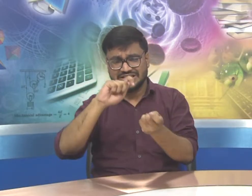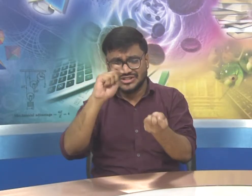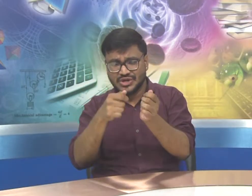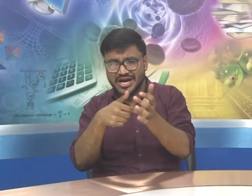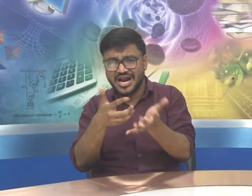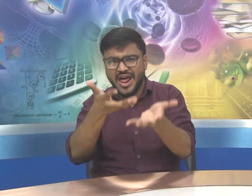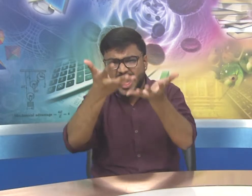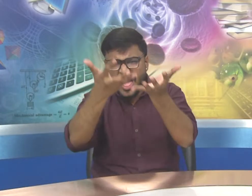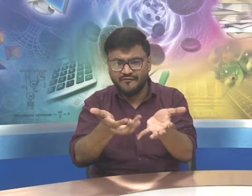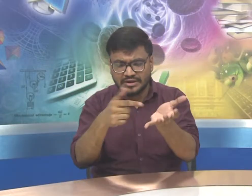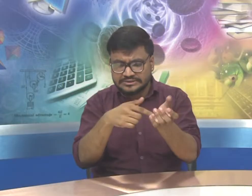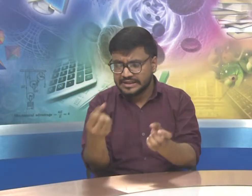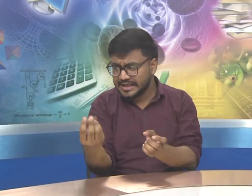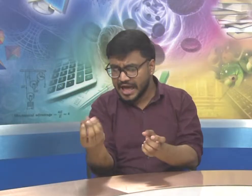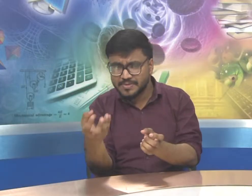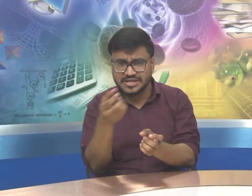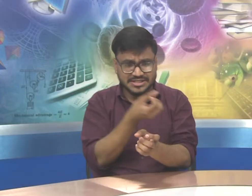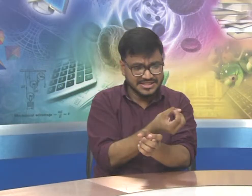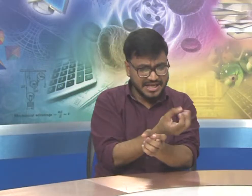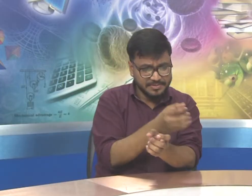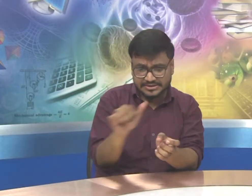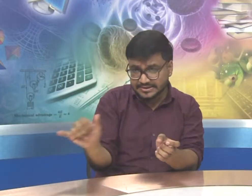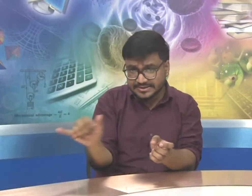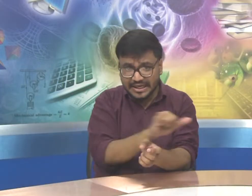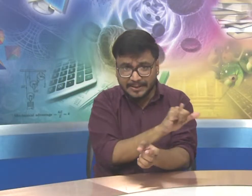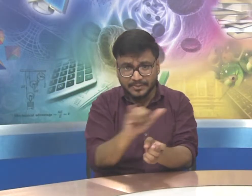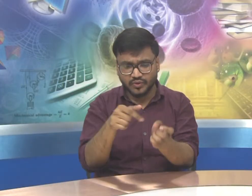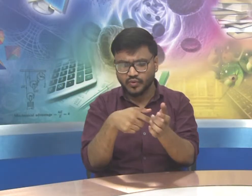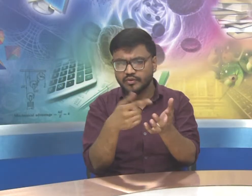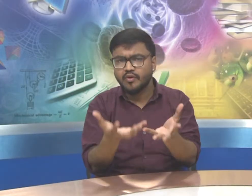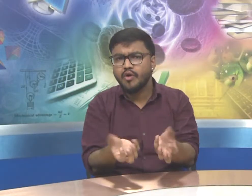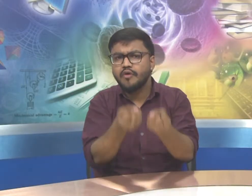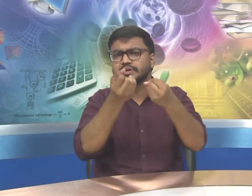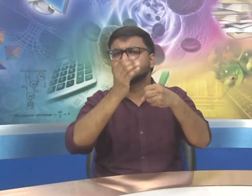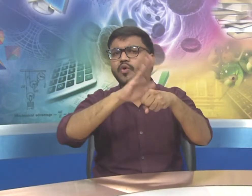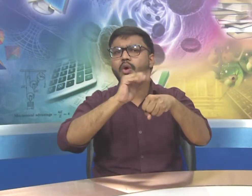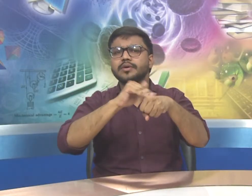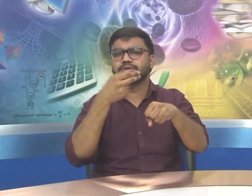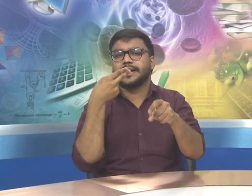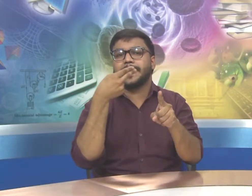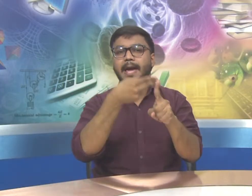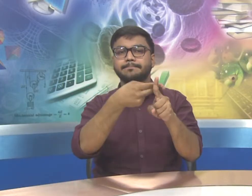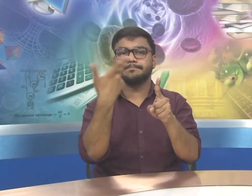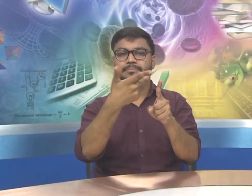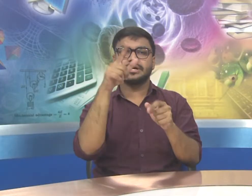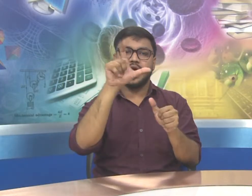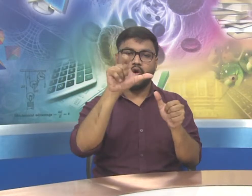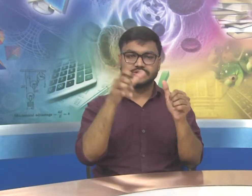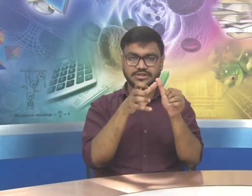This is the call of law of conservation of mass.